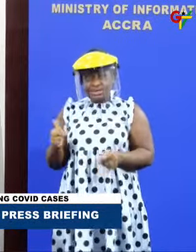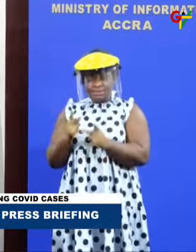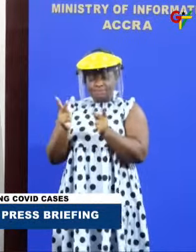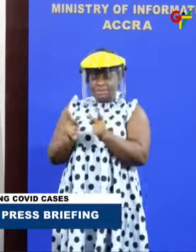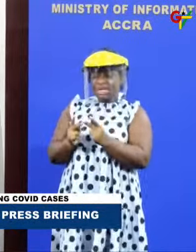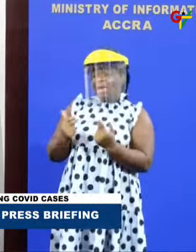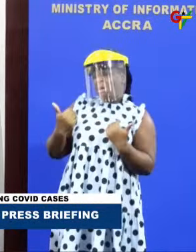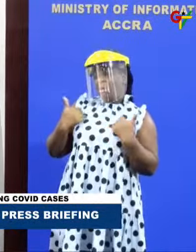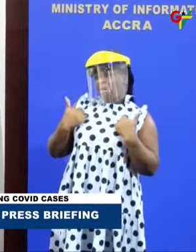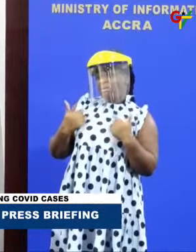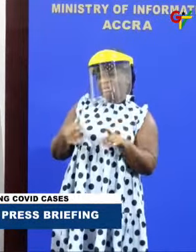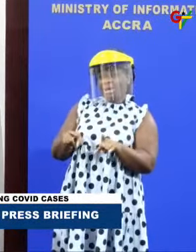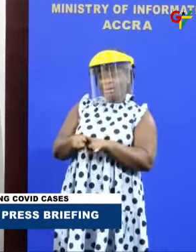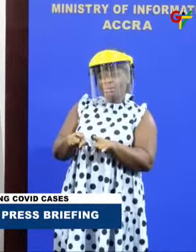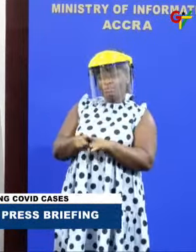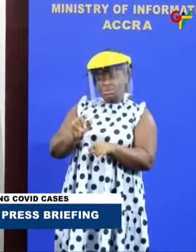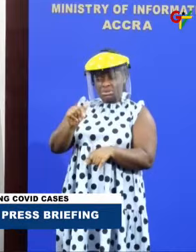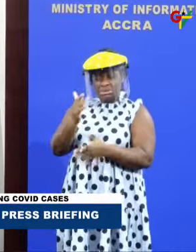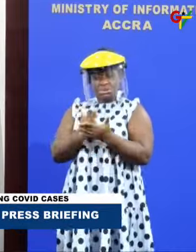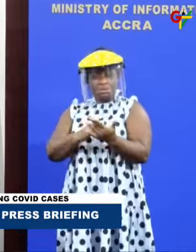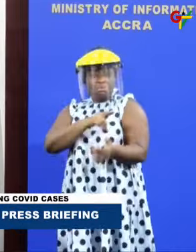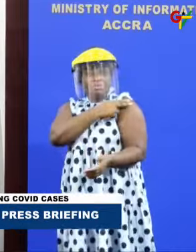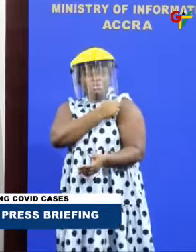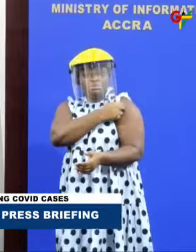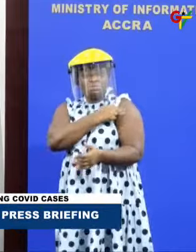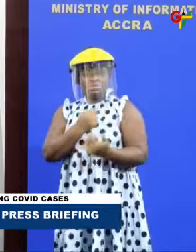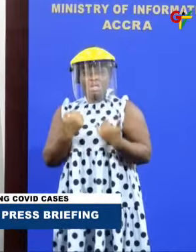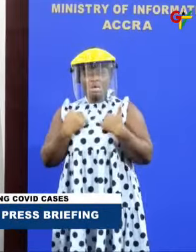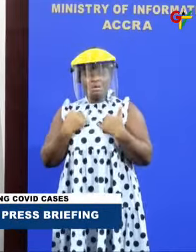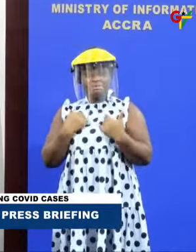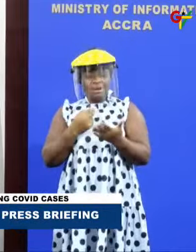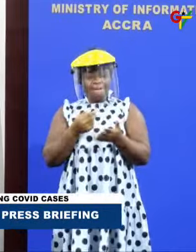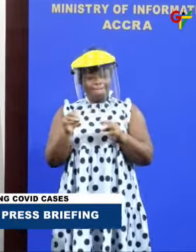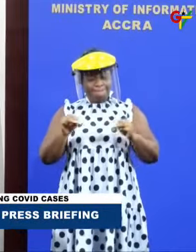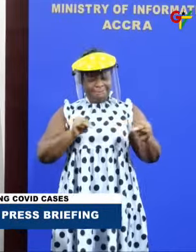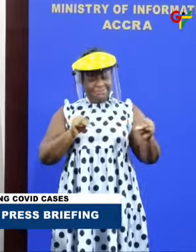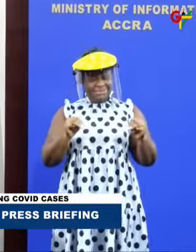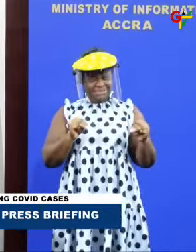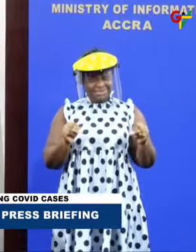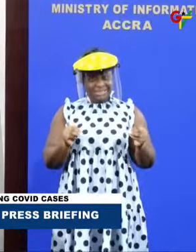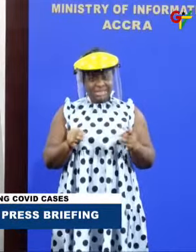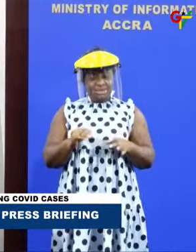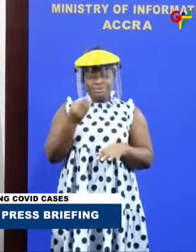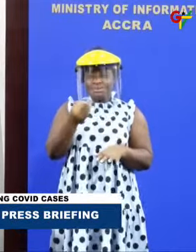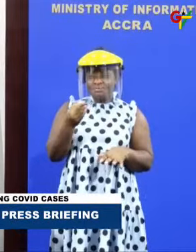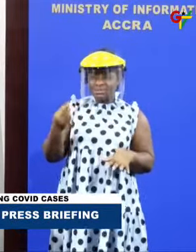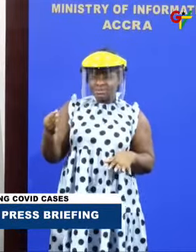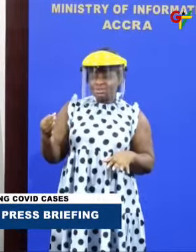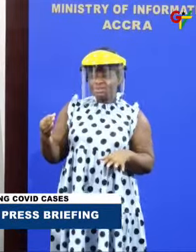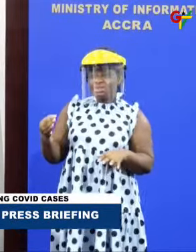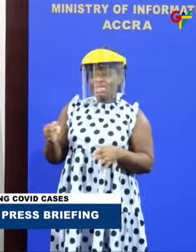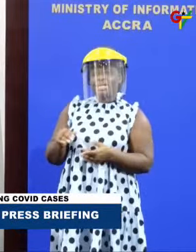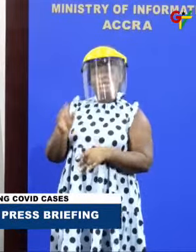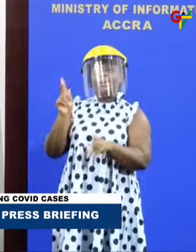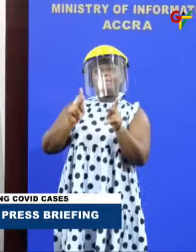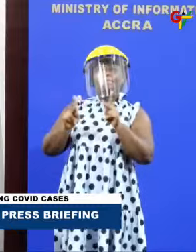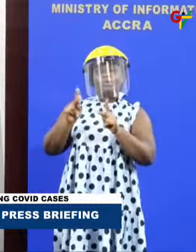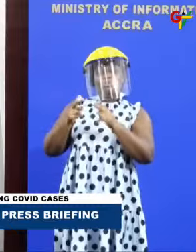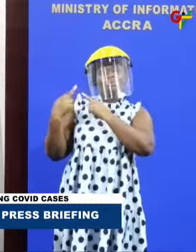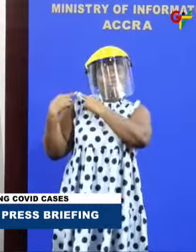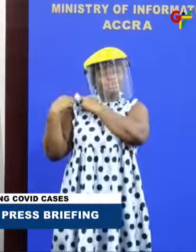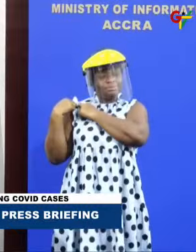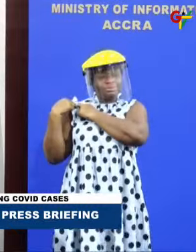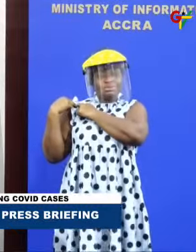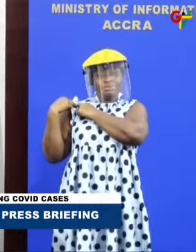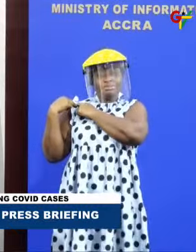having some hospital outbreaks, of which we are dealing with the hospital managers and the facility owners and the agencies